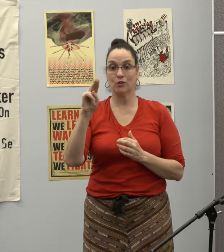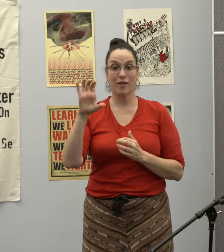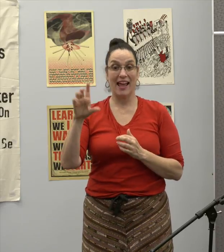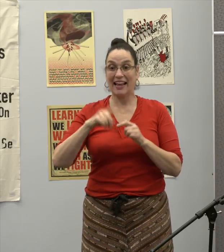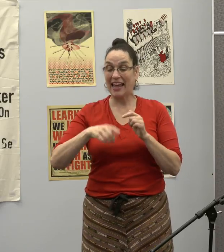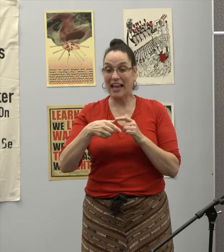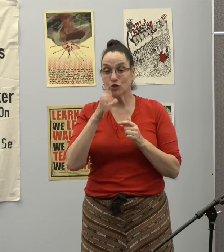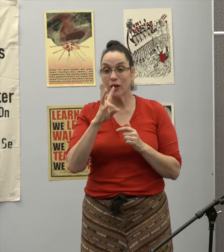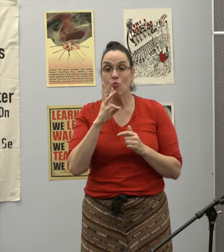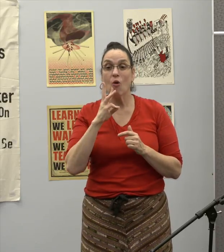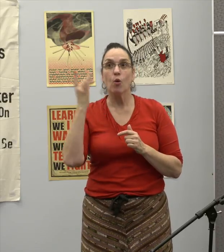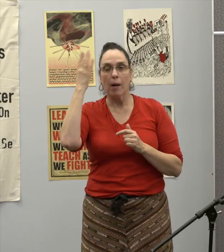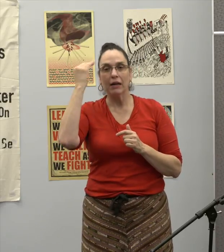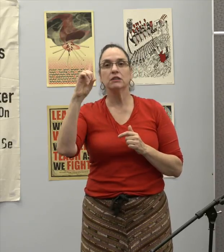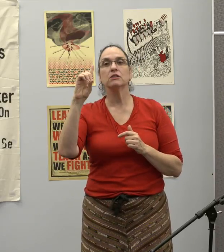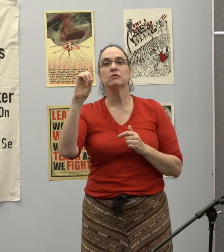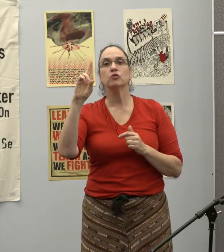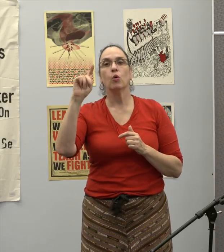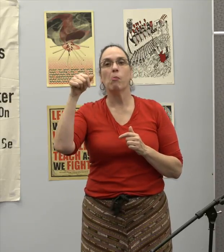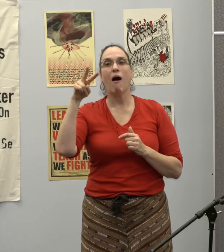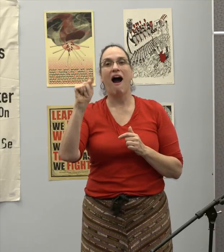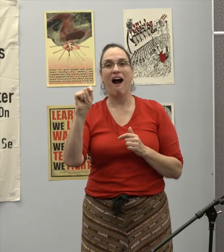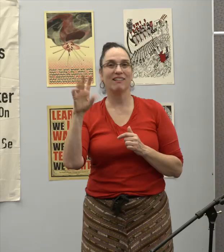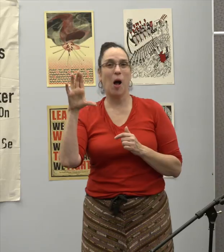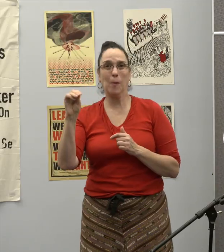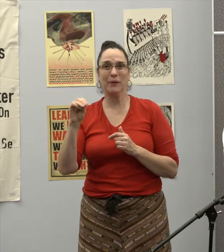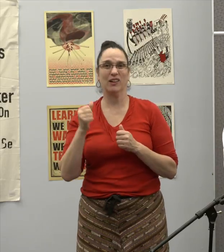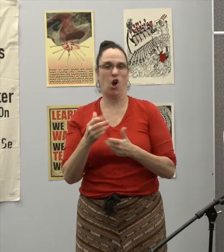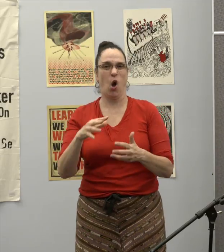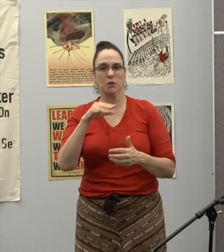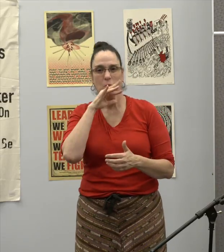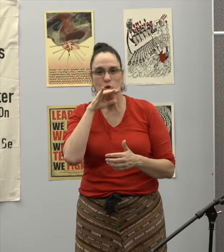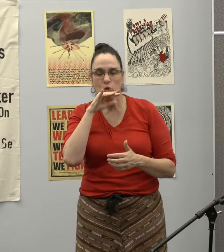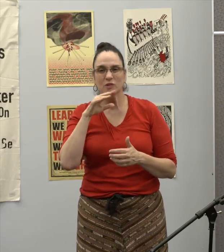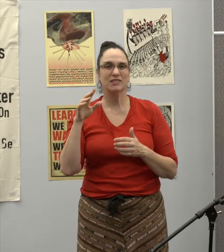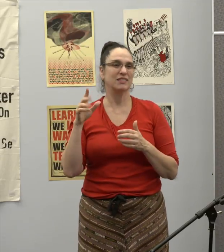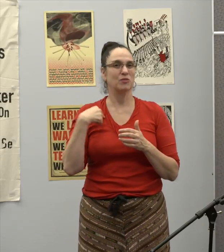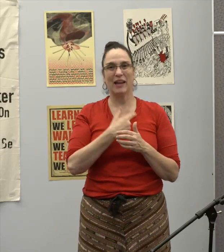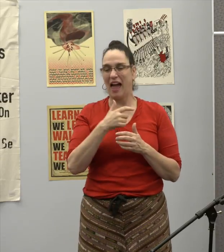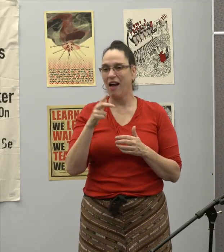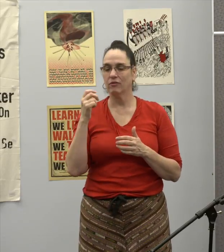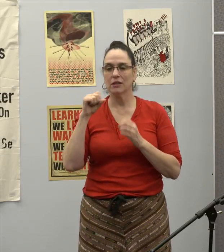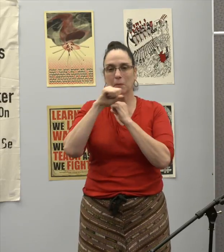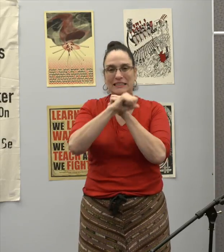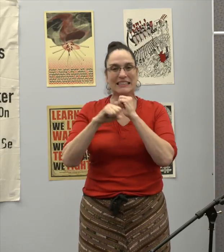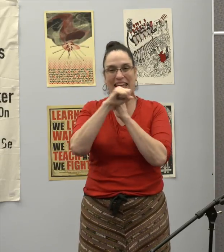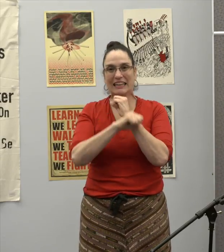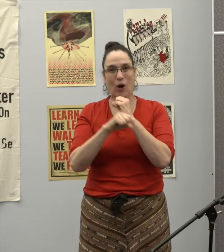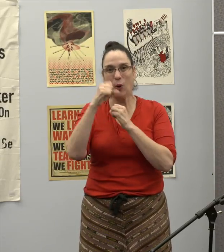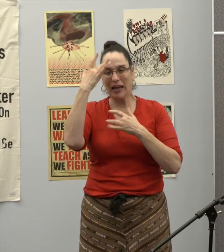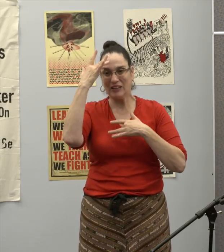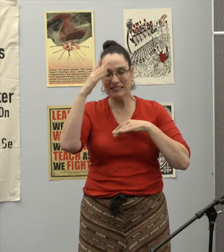DuPont Chemours is polluting it. Global warming has increased the spread of mosquito-borne illnesses, my specialty, in the United States. We're